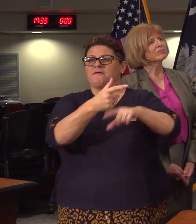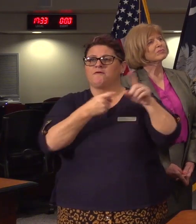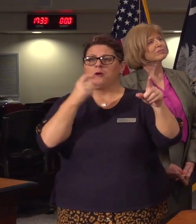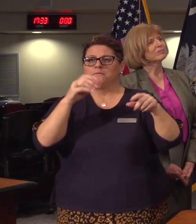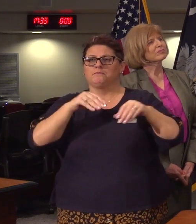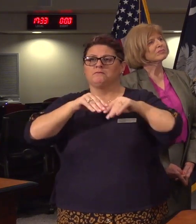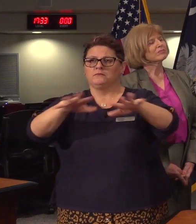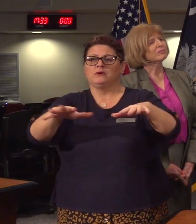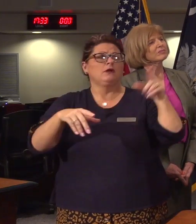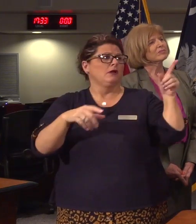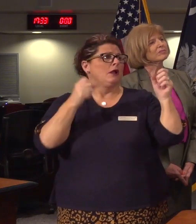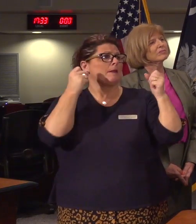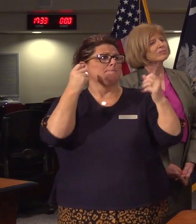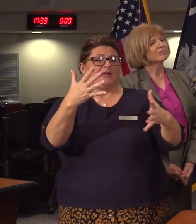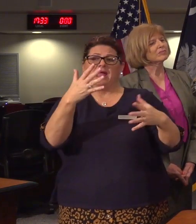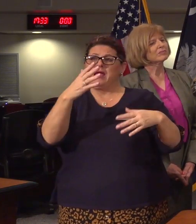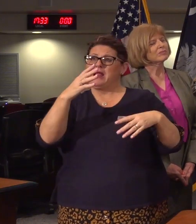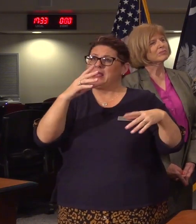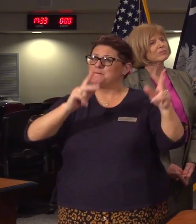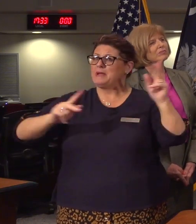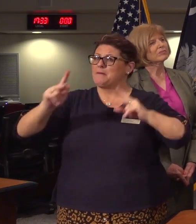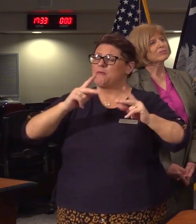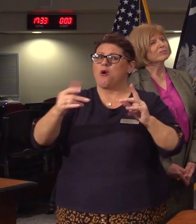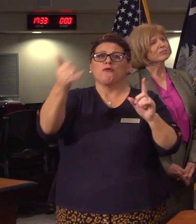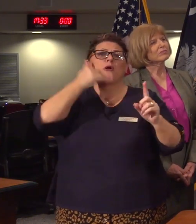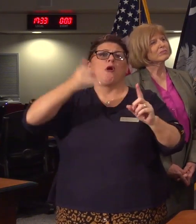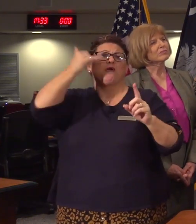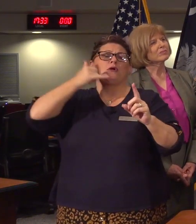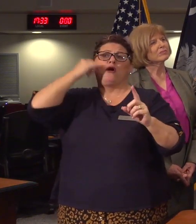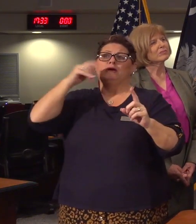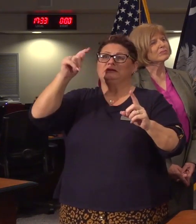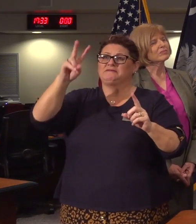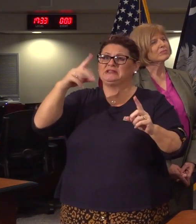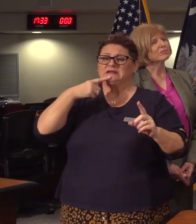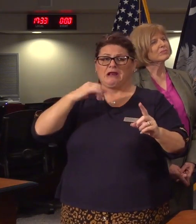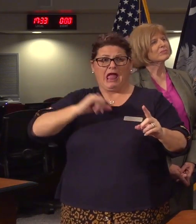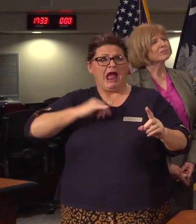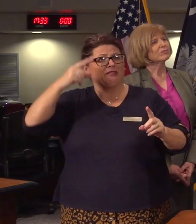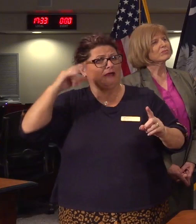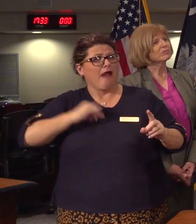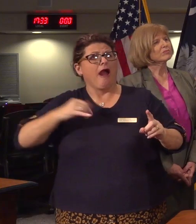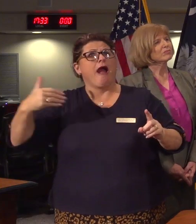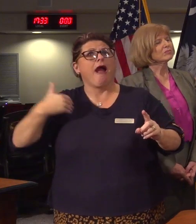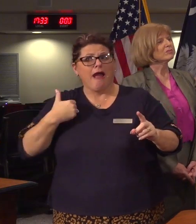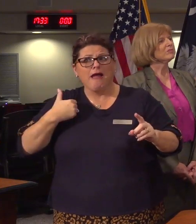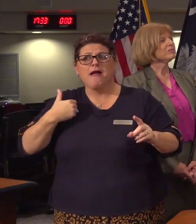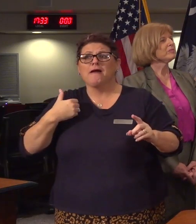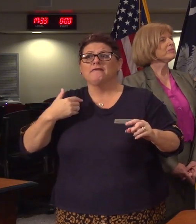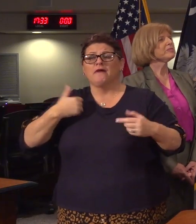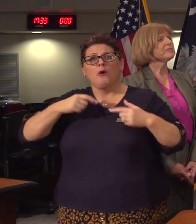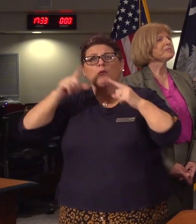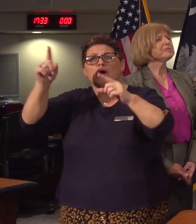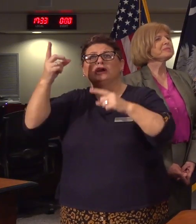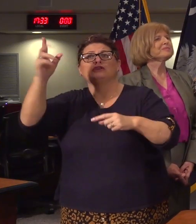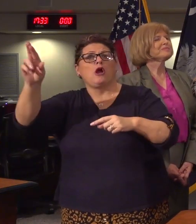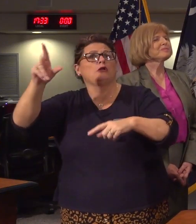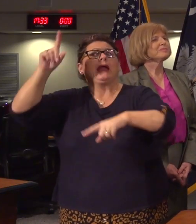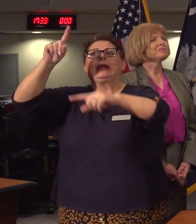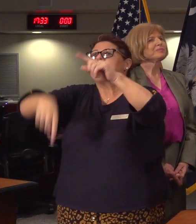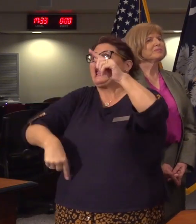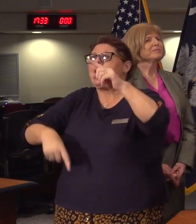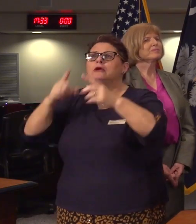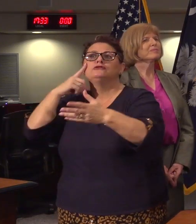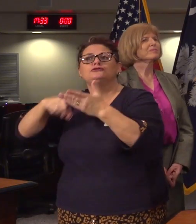number of viewers call our TV station saying, hey, I believe I have some of these symptoms. I actually went to my doctor. I could not be tested for